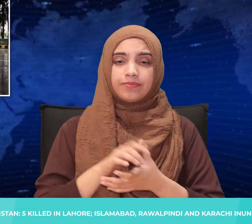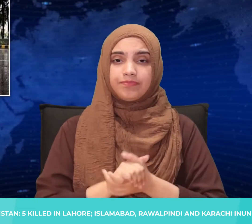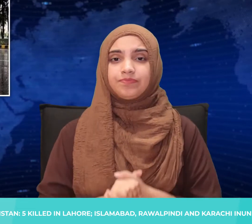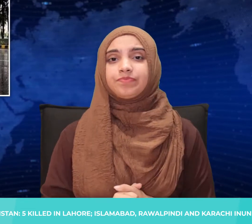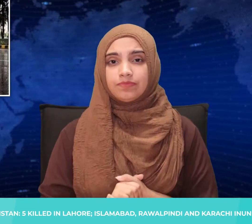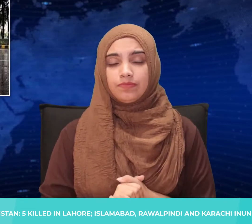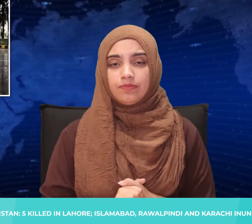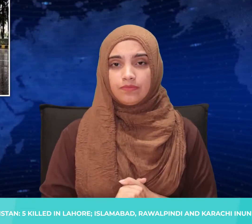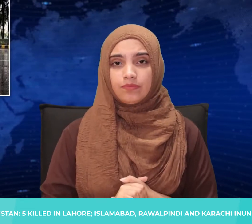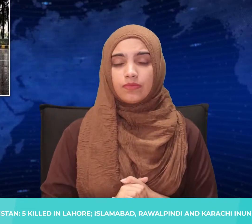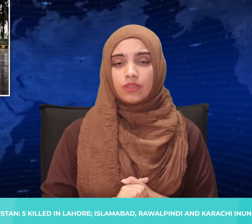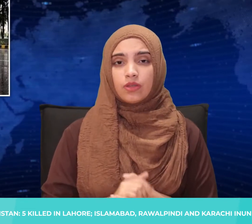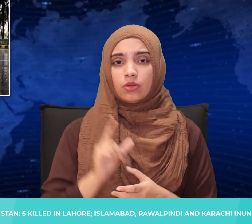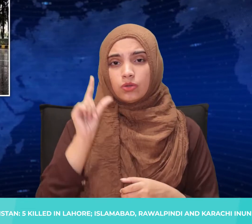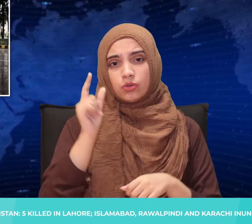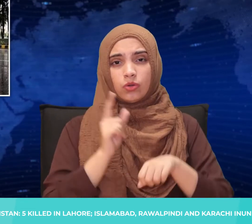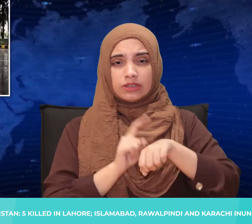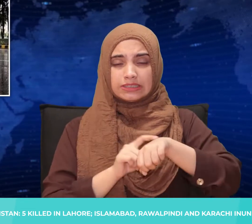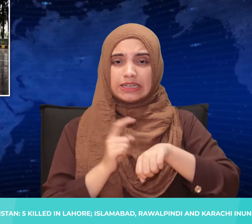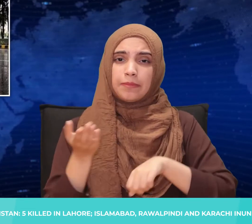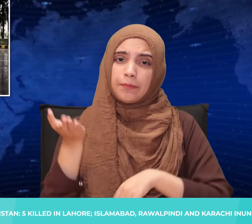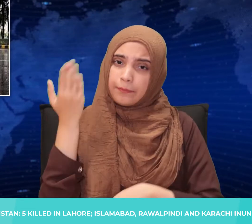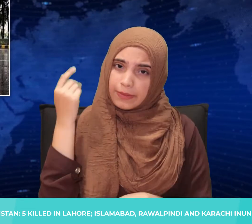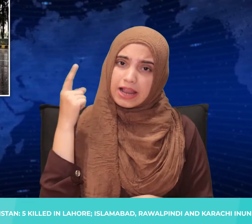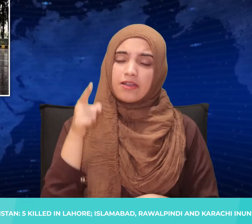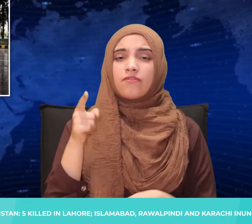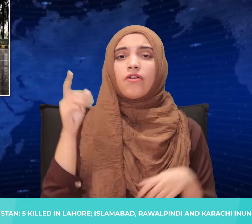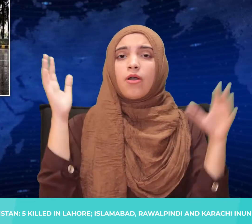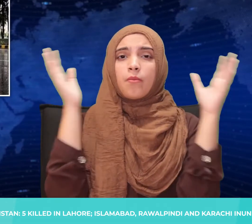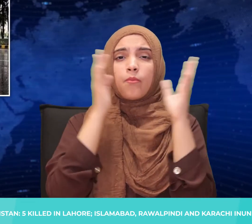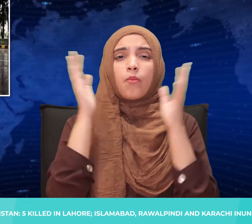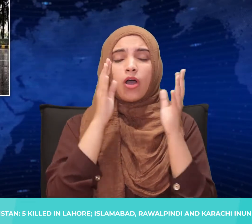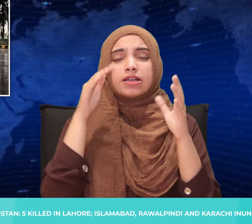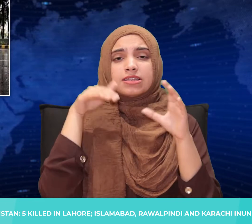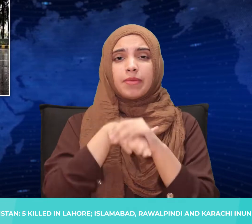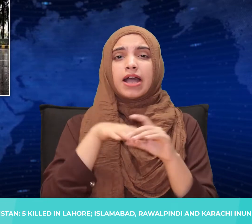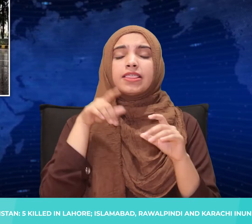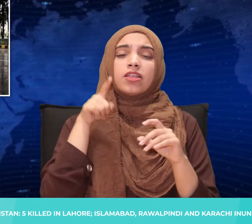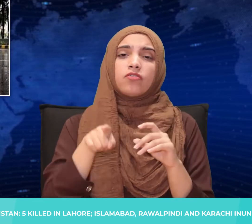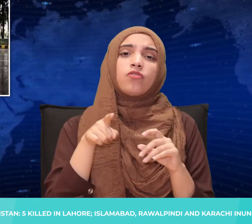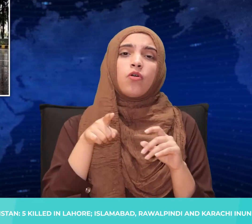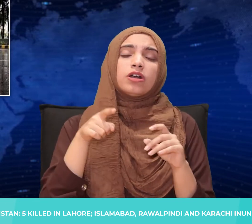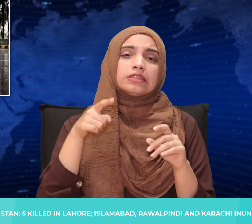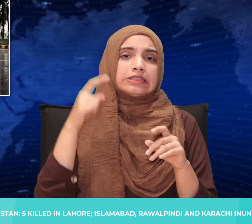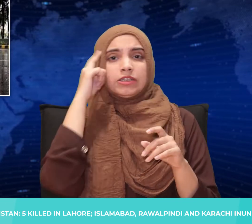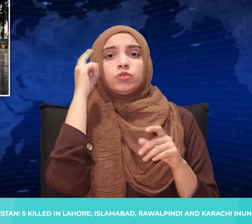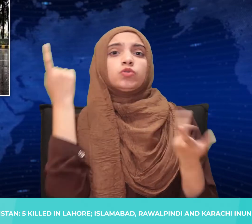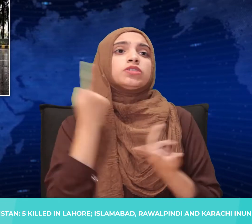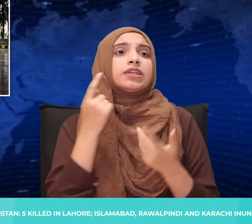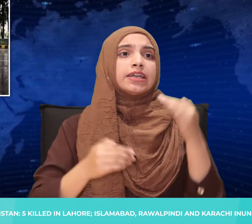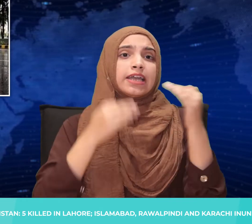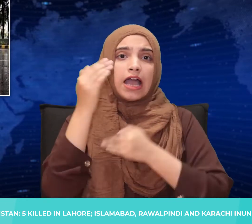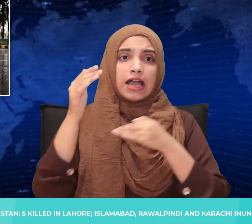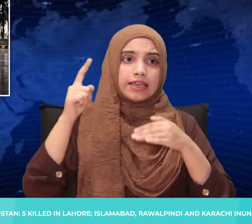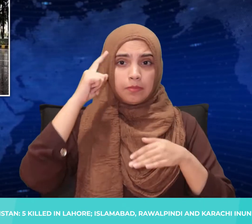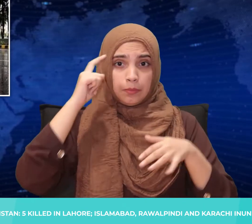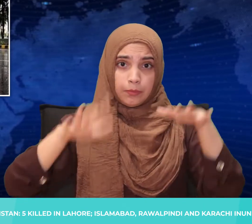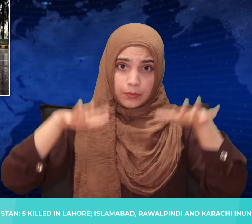Earlier in the day, the Meteorological Department had predicted light rain with thunderstorms in the city over the